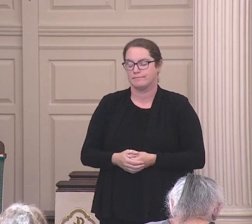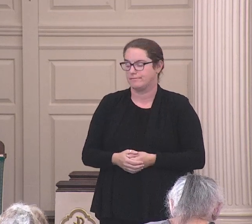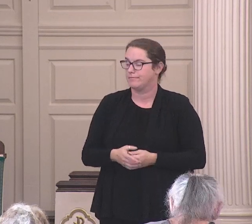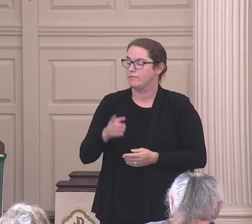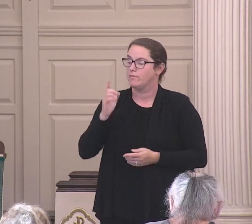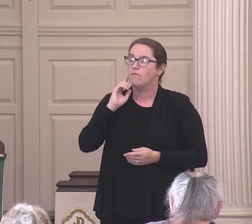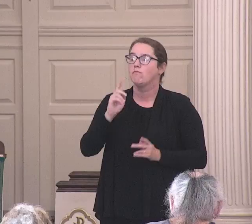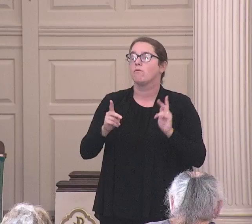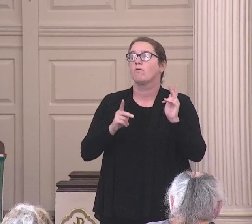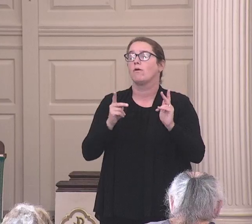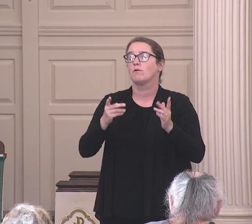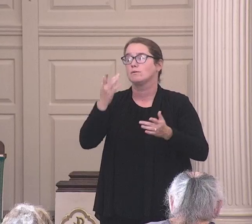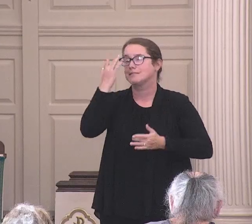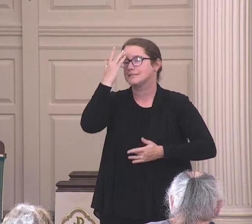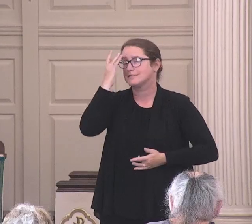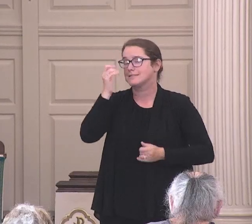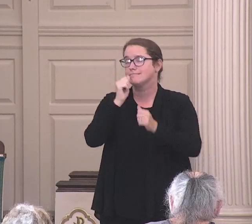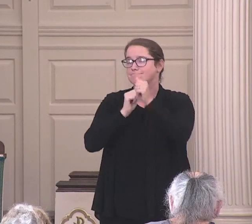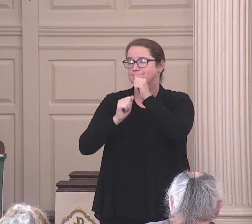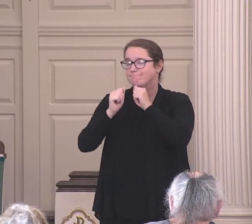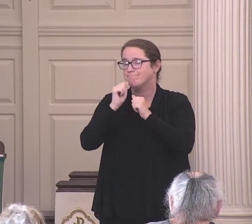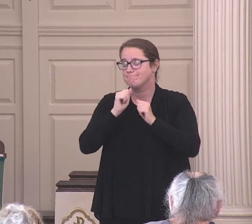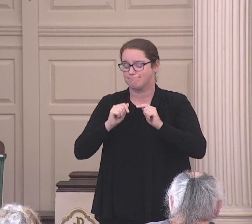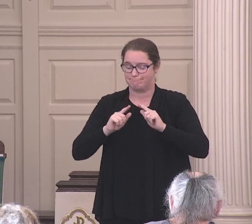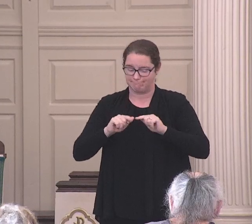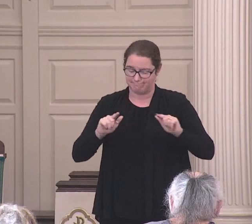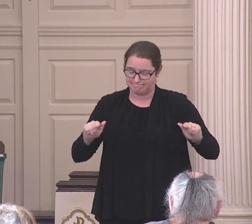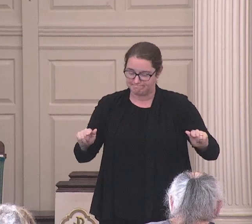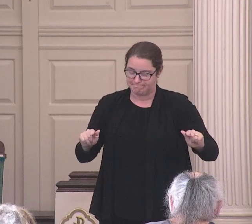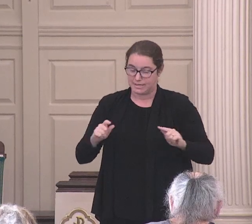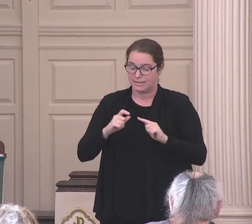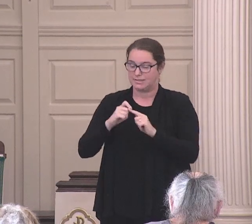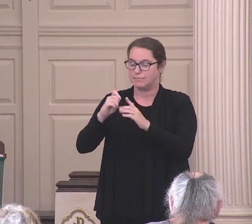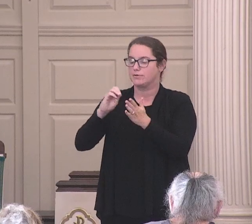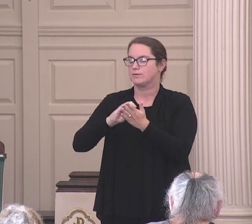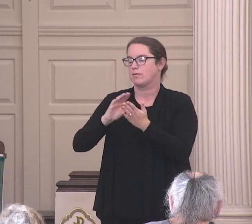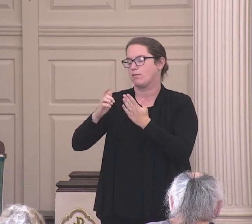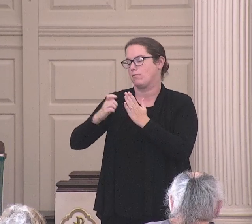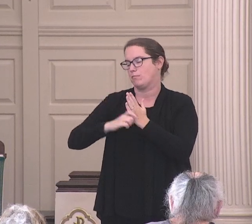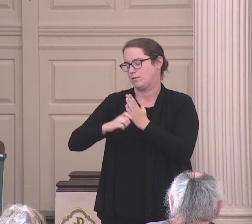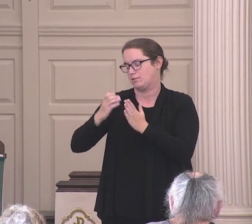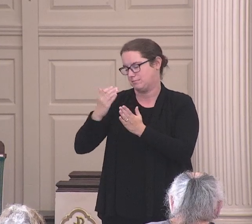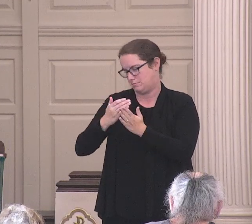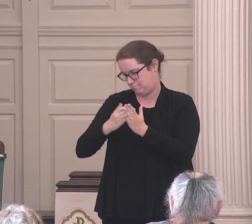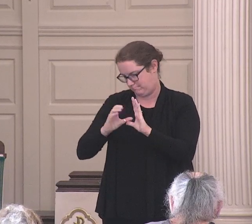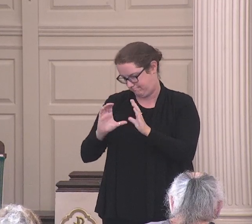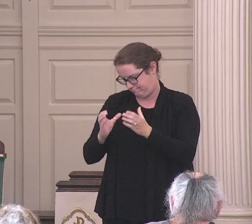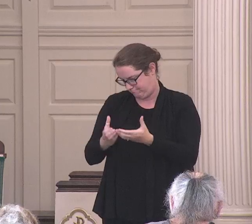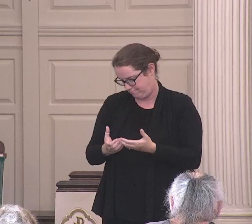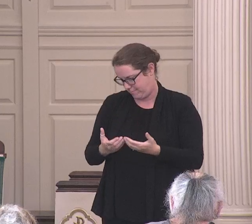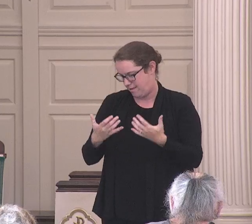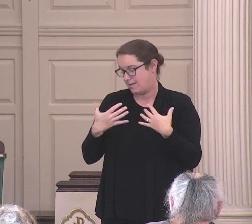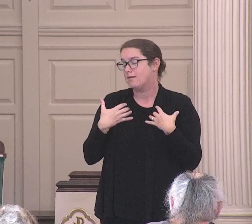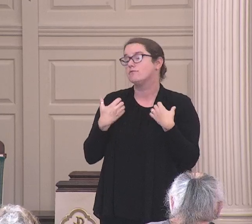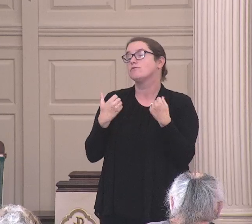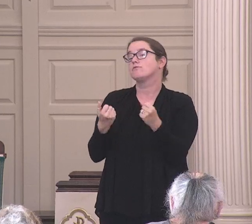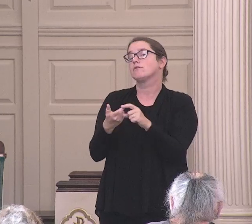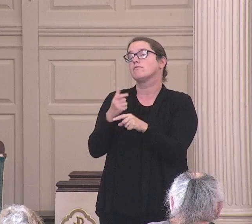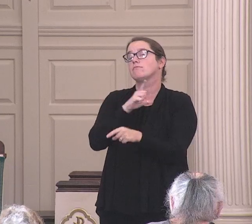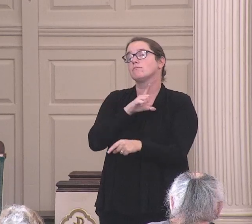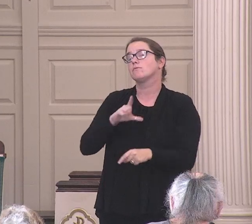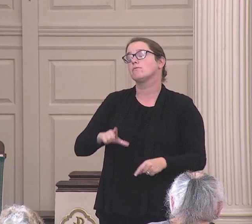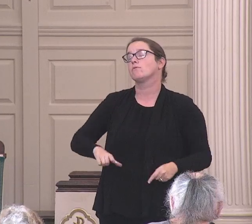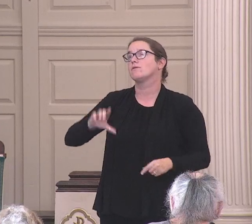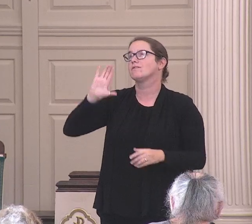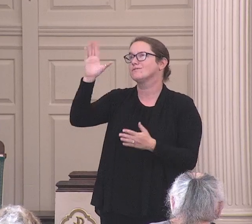For all who are sick and in distress in any way, especially those listed in the bulletin, that they be strengthened by the hope of the